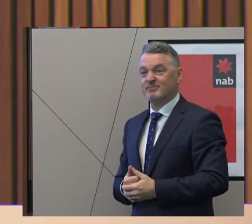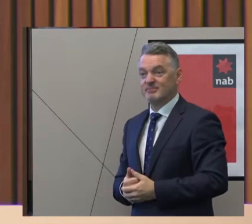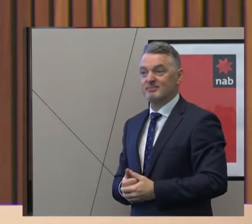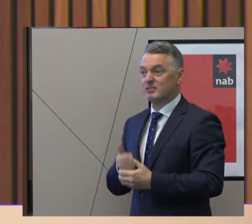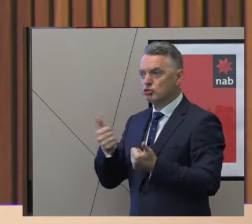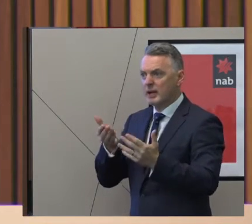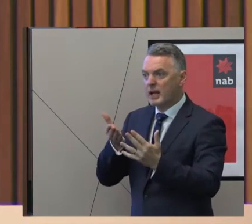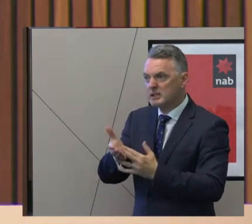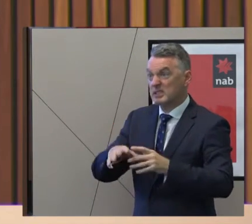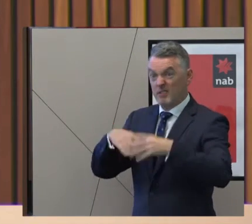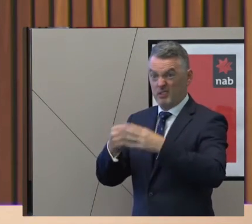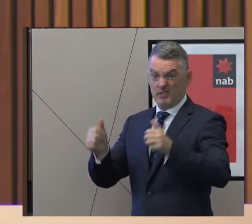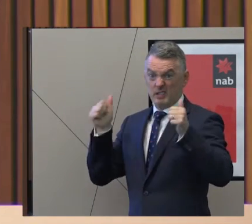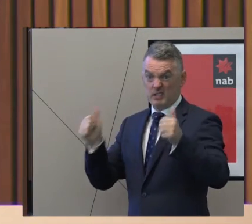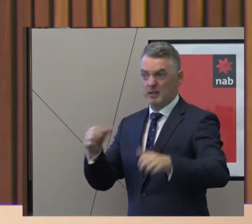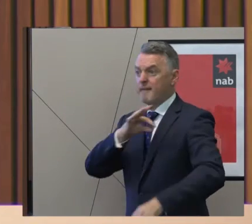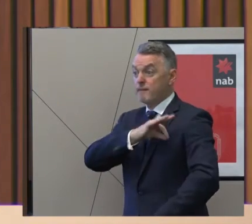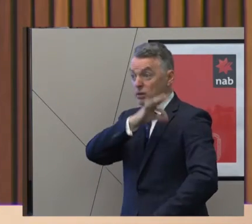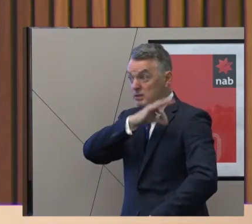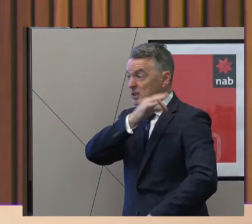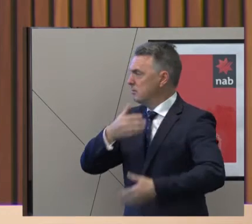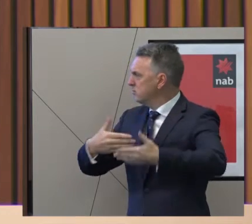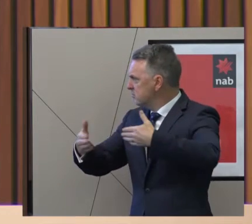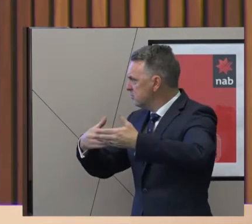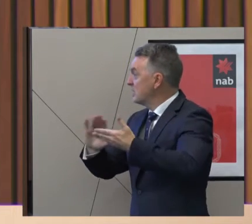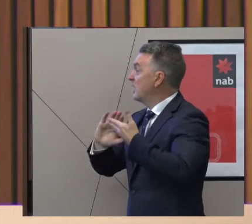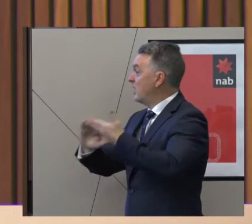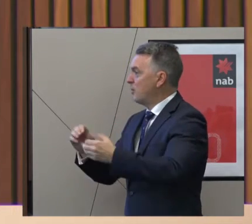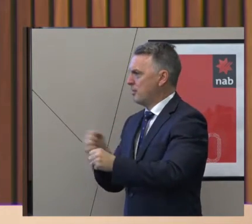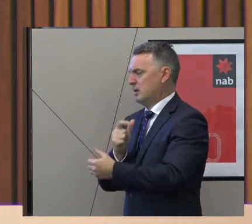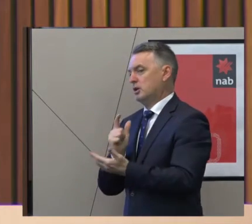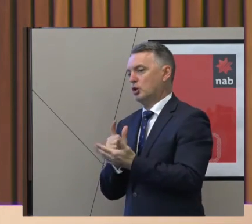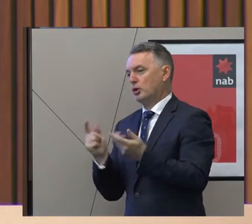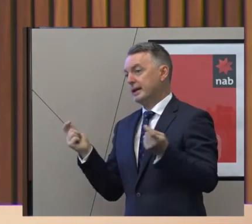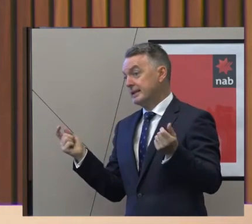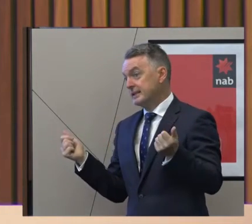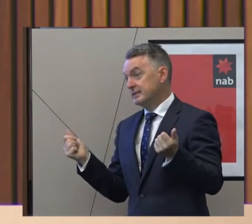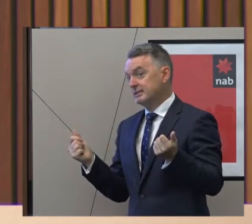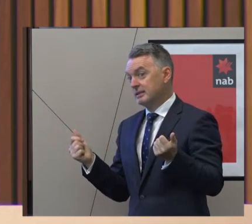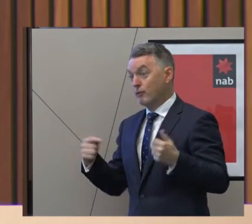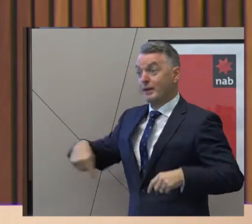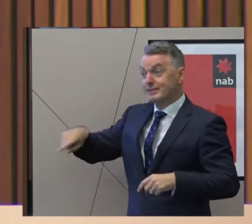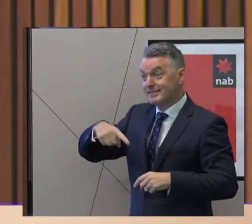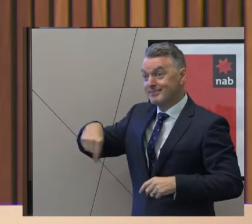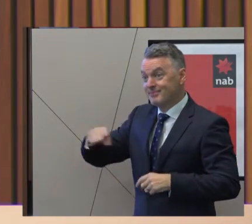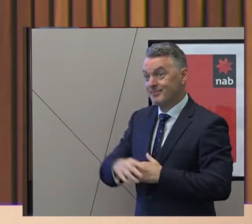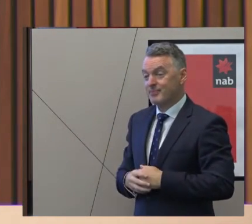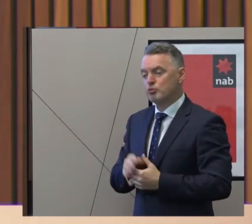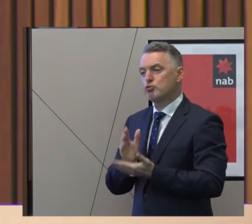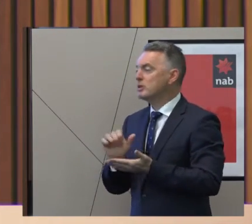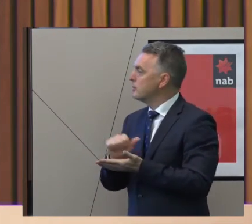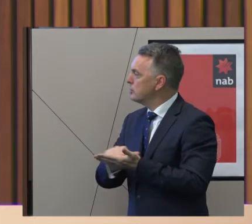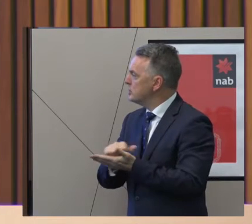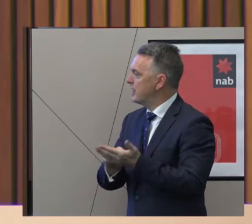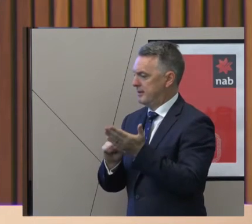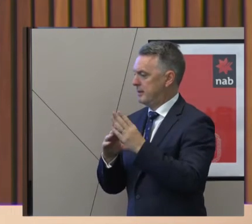everything about it has been great. They've had volunteers here. That has just made things so much more easy for us, and we really